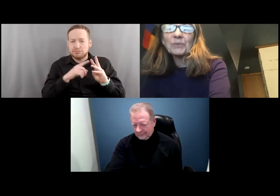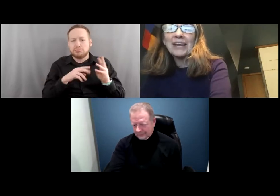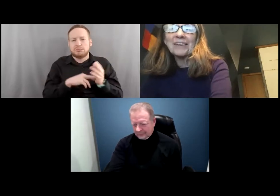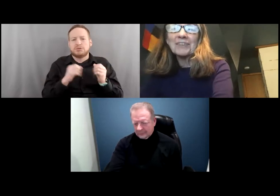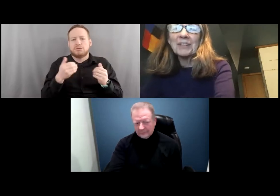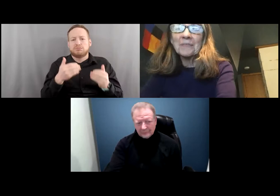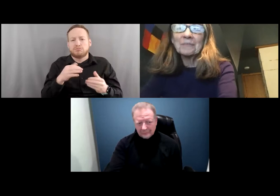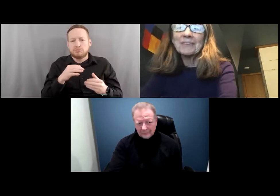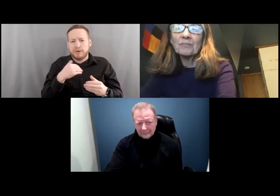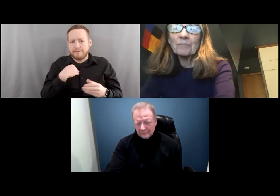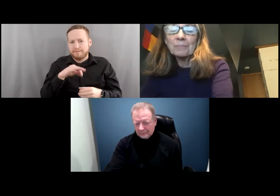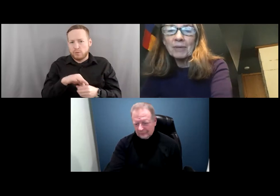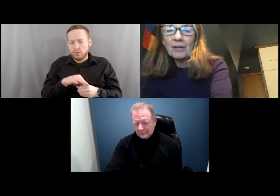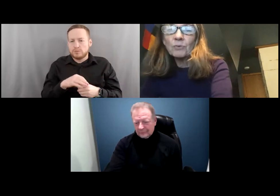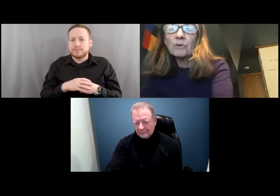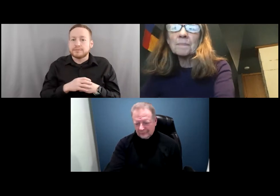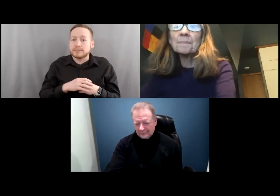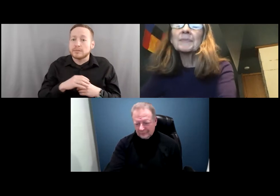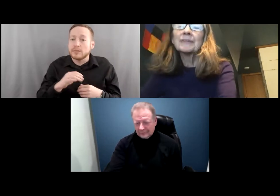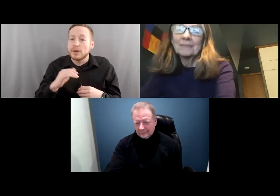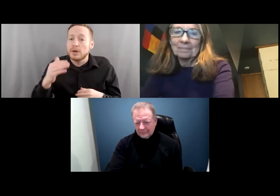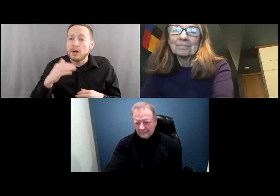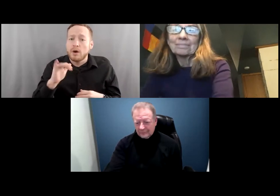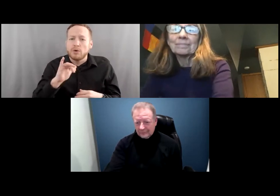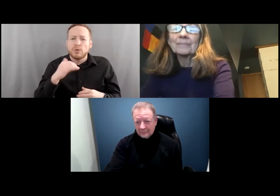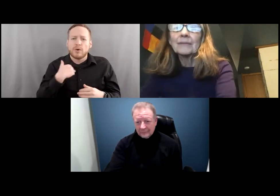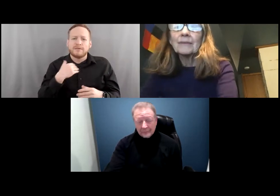So we have met our quorum.